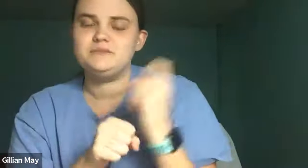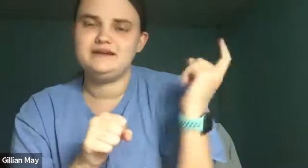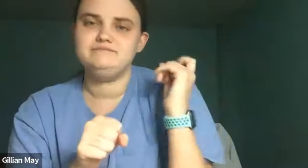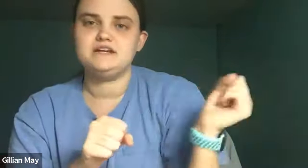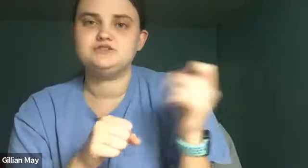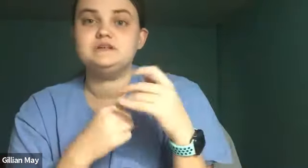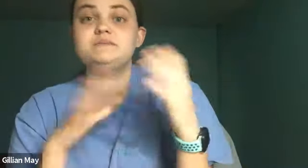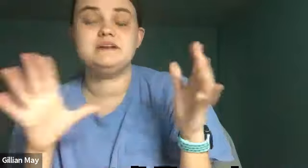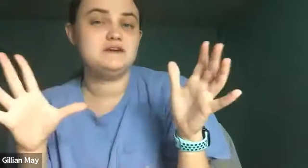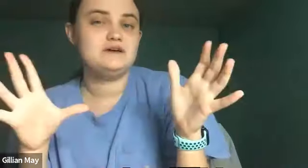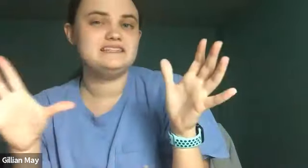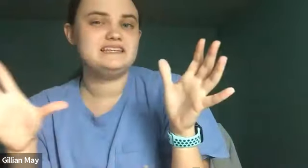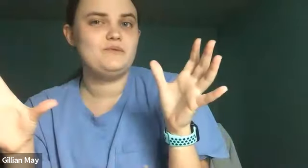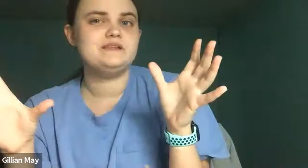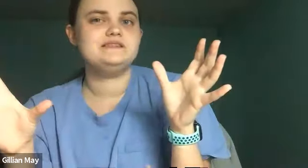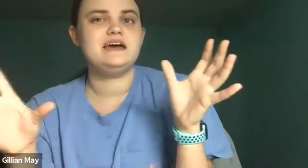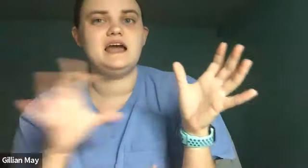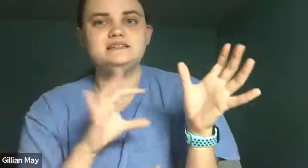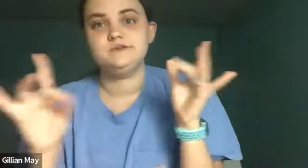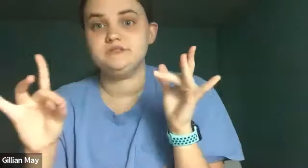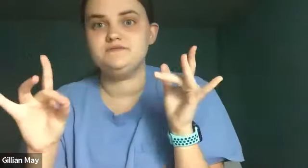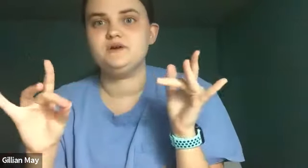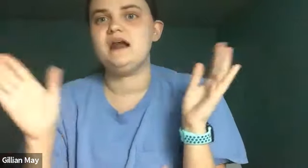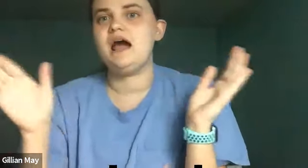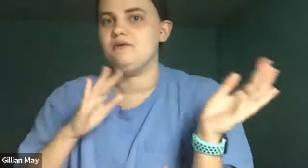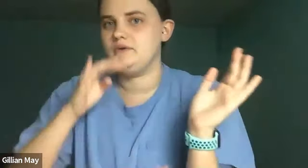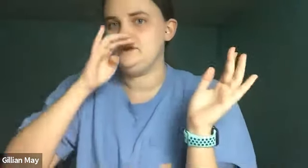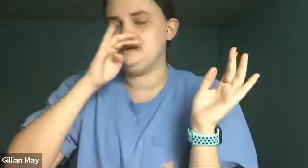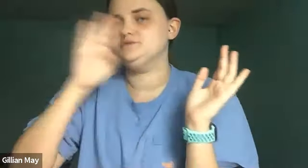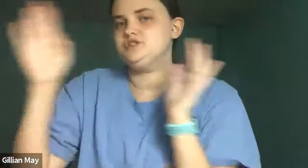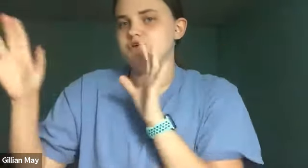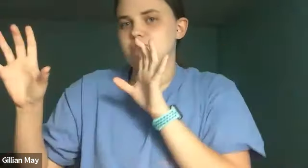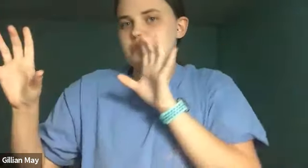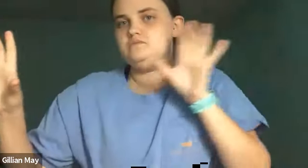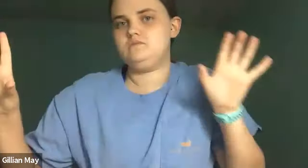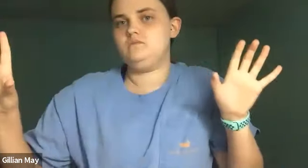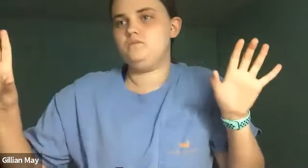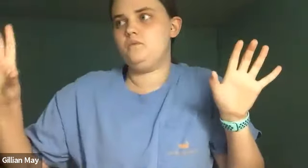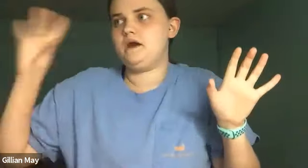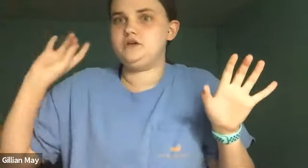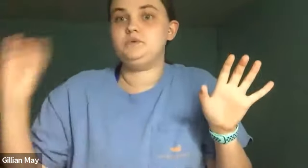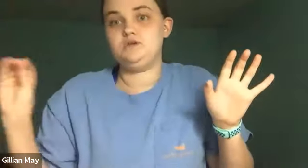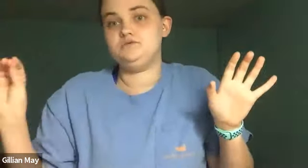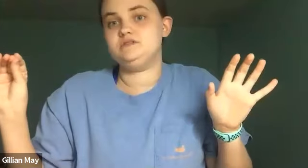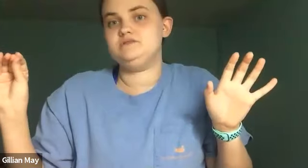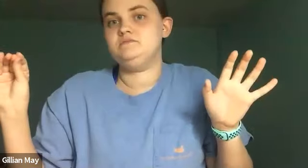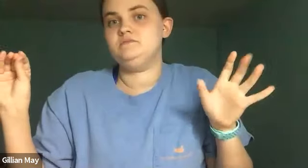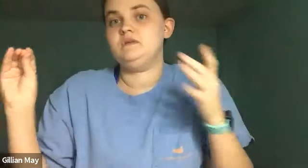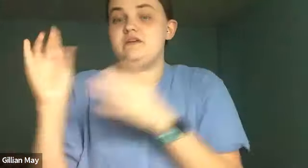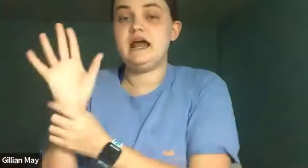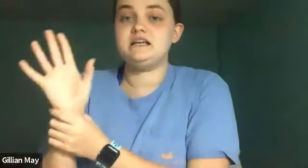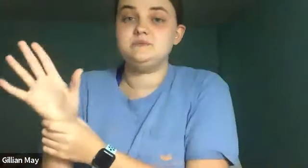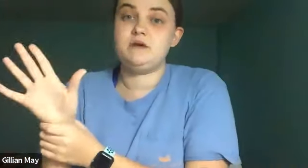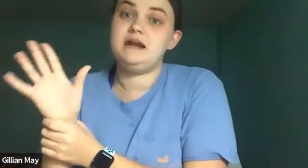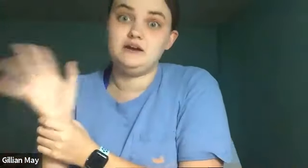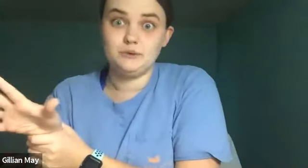my natural is, but if there is any one that has a specific one, I will show you where you would use, if it has to be the right hand, I will